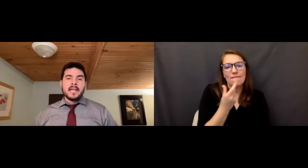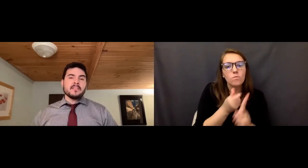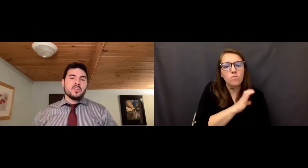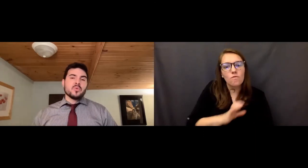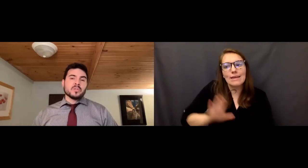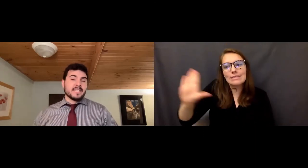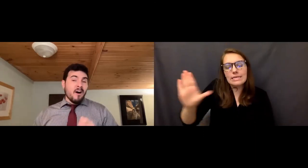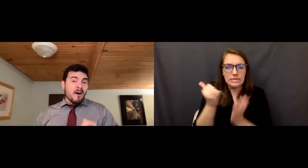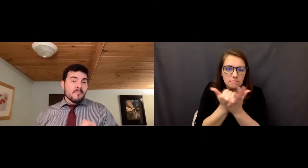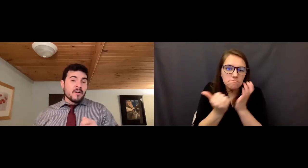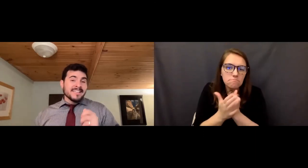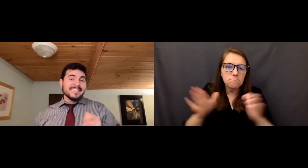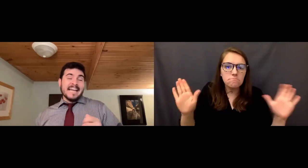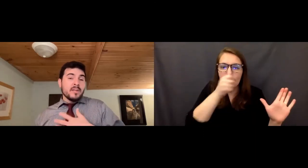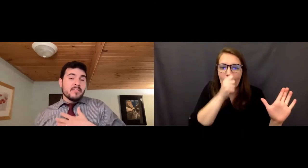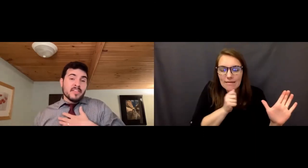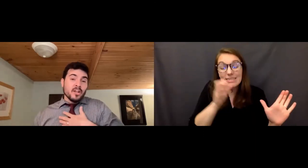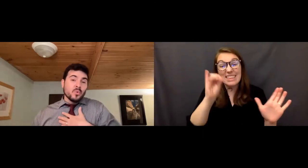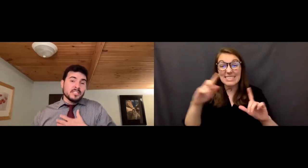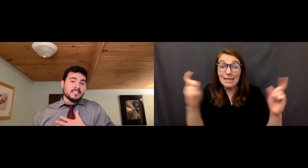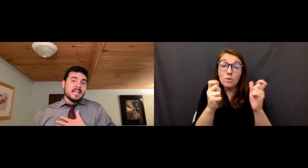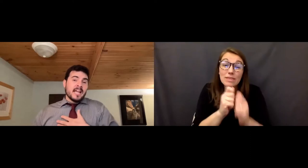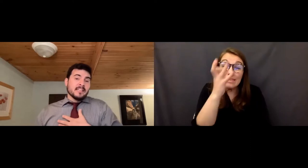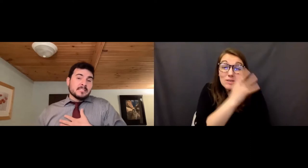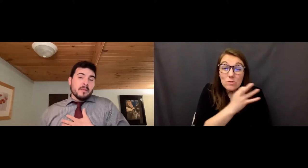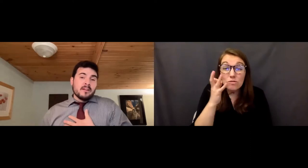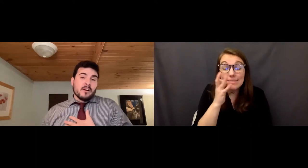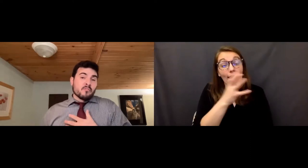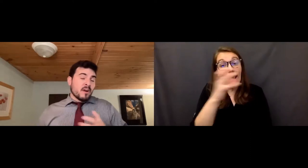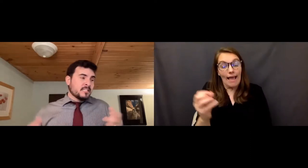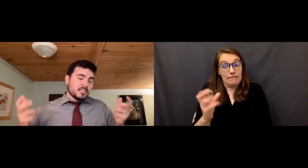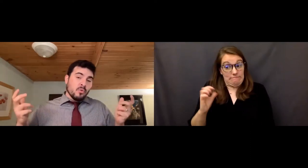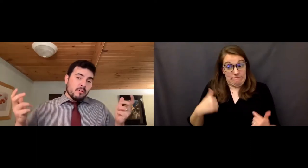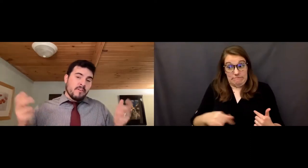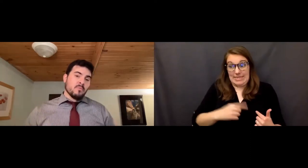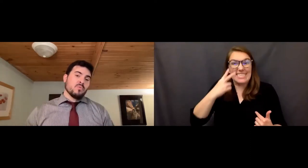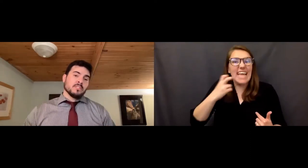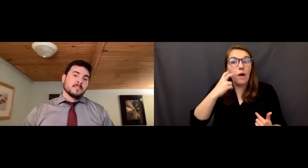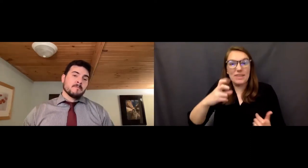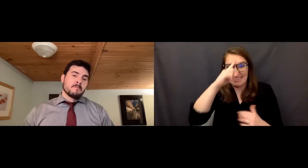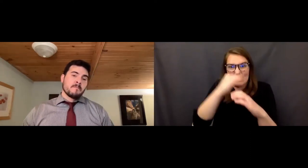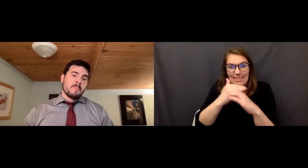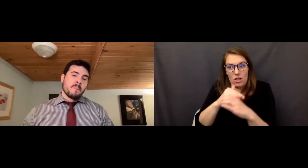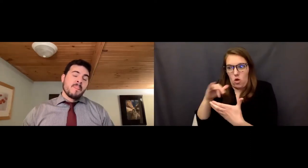celebrated in the Eucharist and offered to doubting theologians in the splendor of Christ's glorified